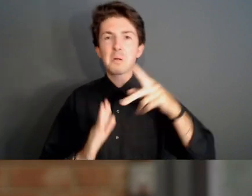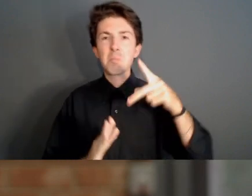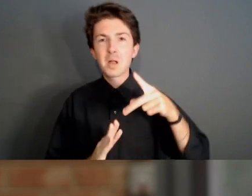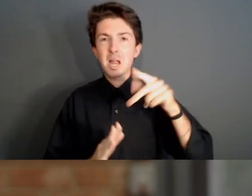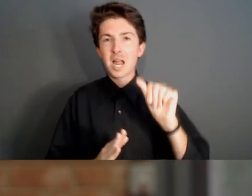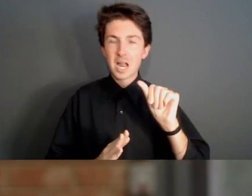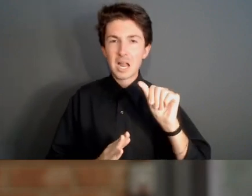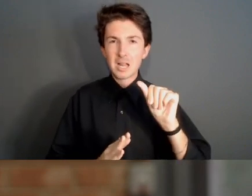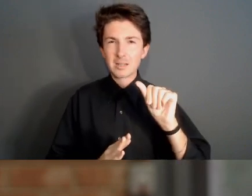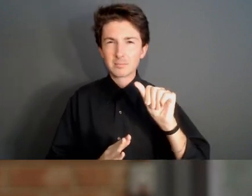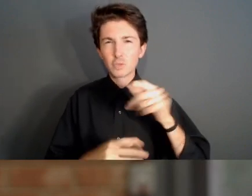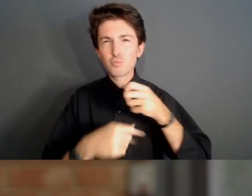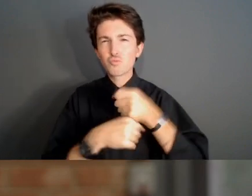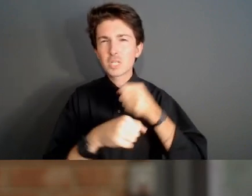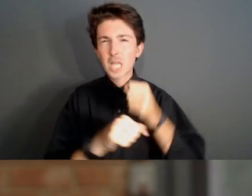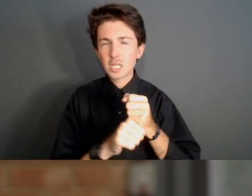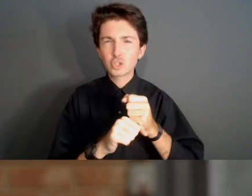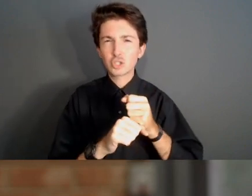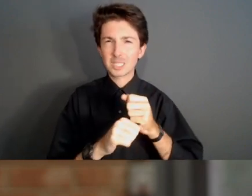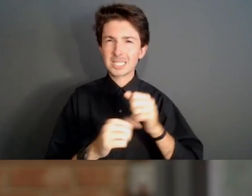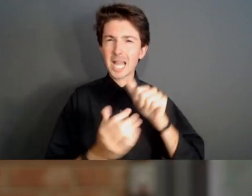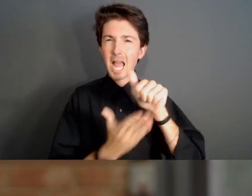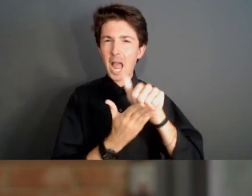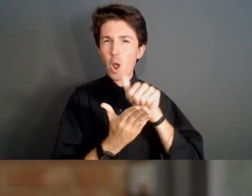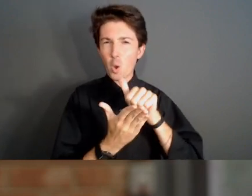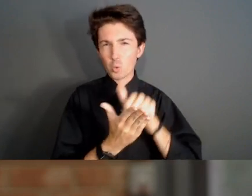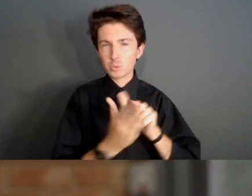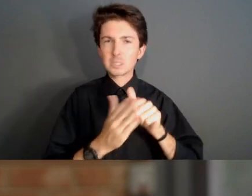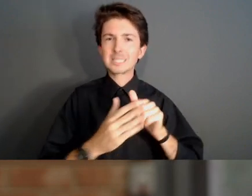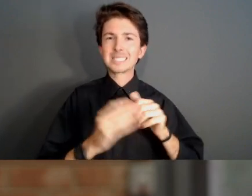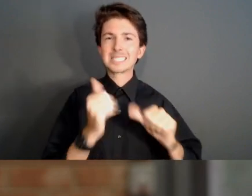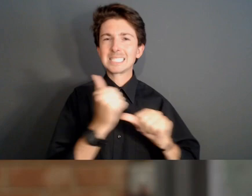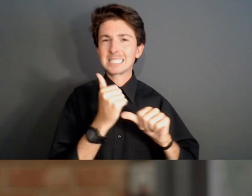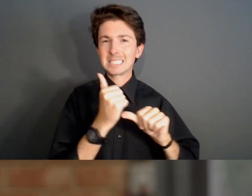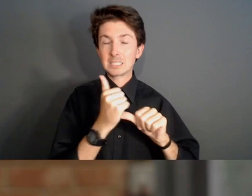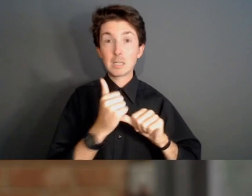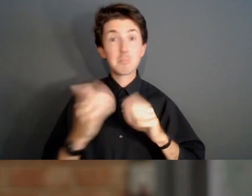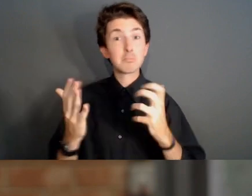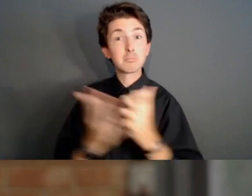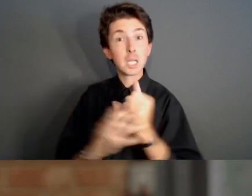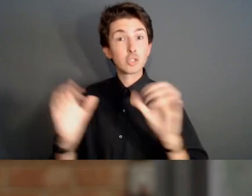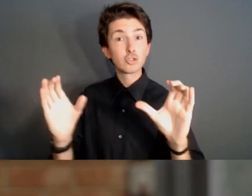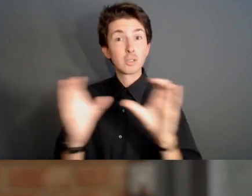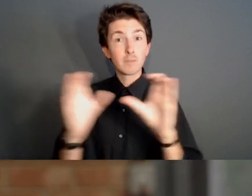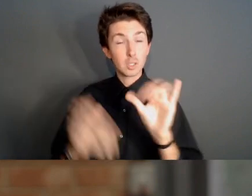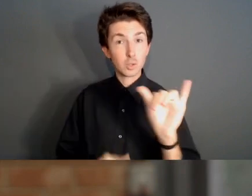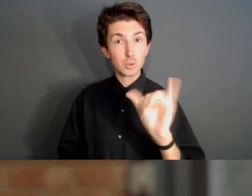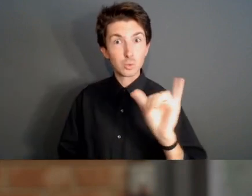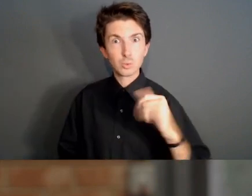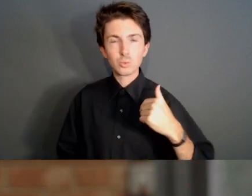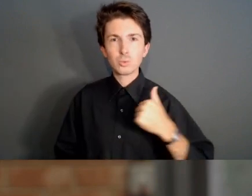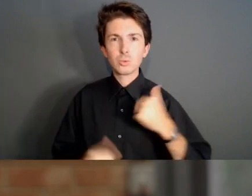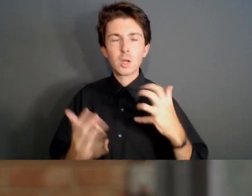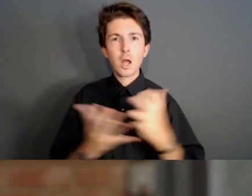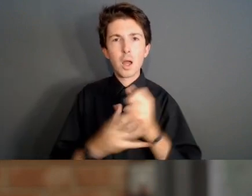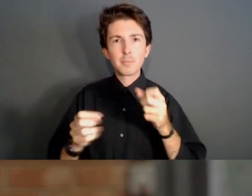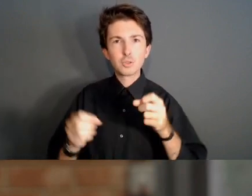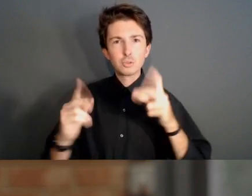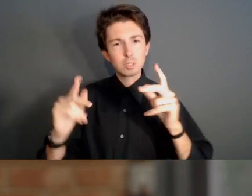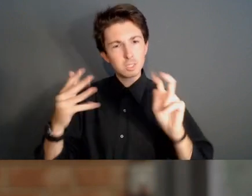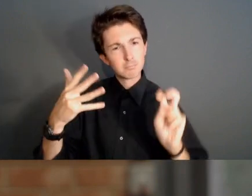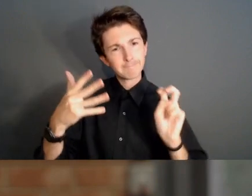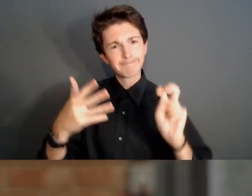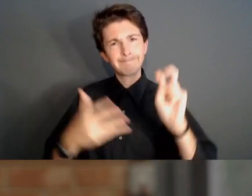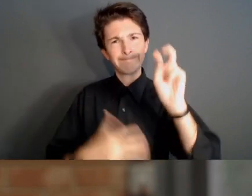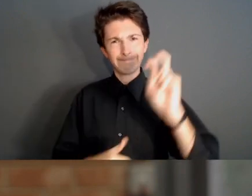production accountant assistant, and even take courses and modules and receive certificate for being